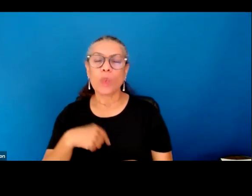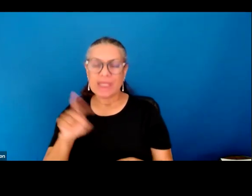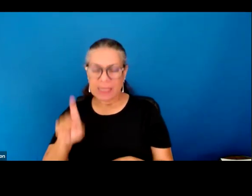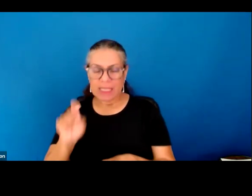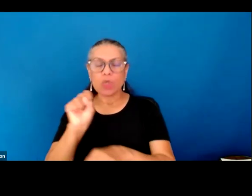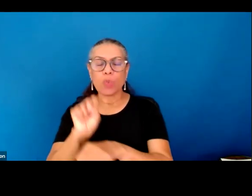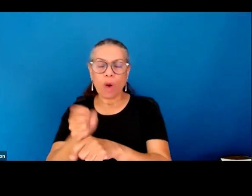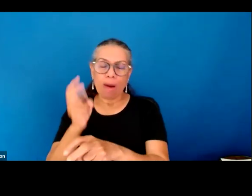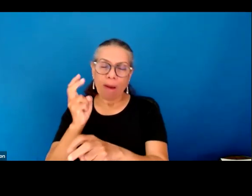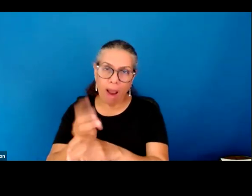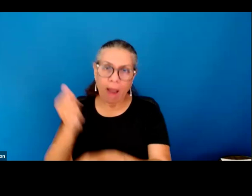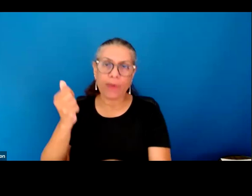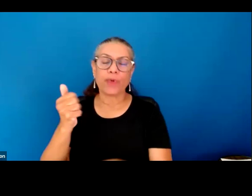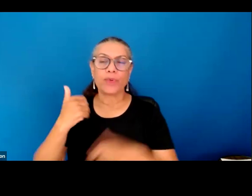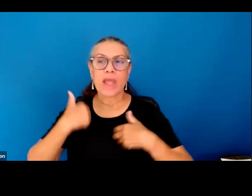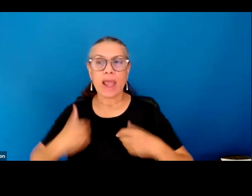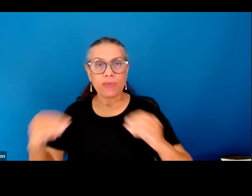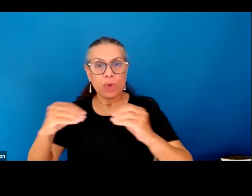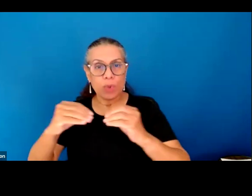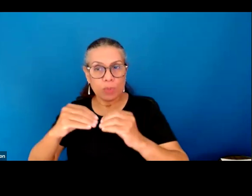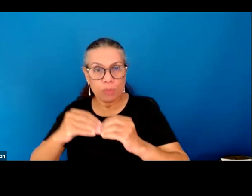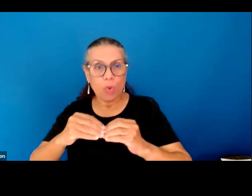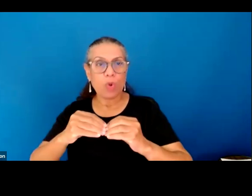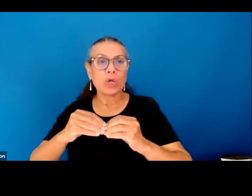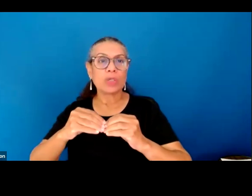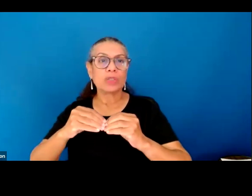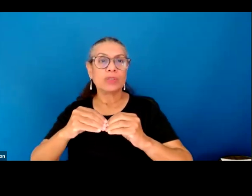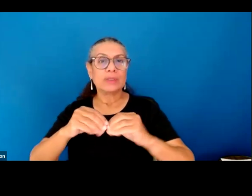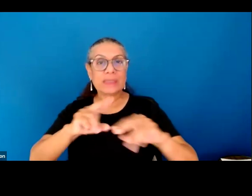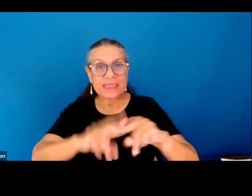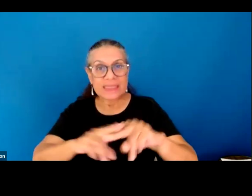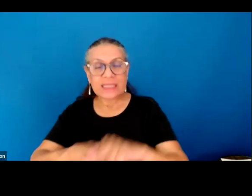harder to have more of our seats in more of our schools